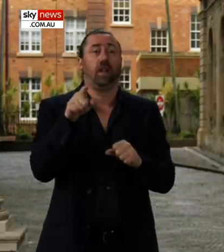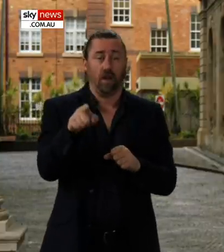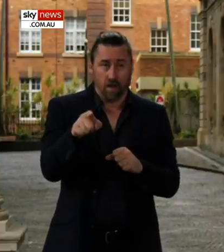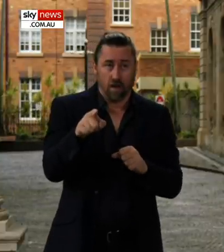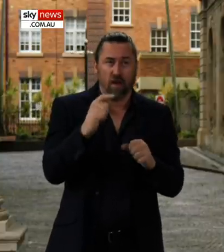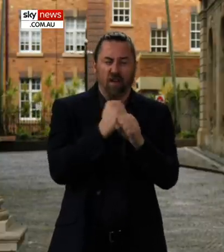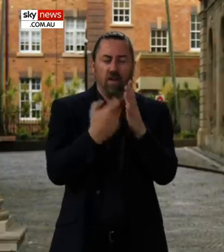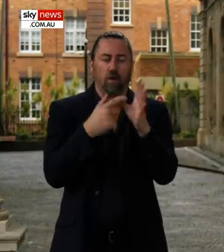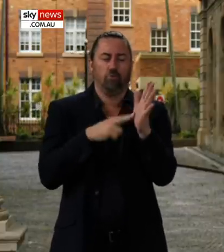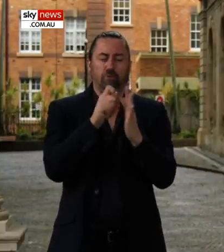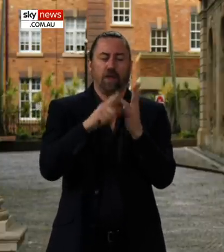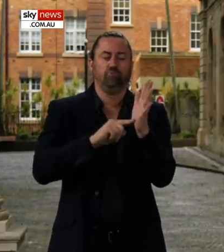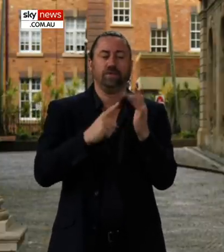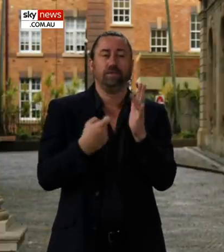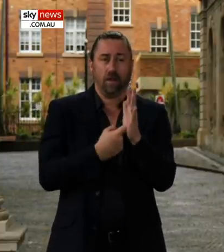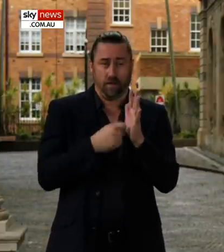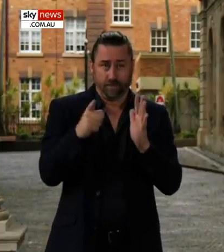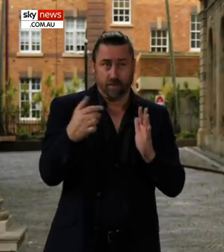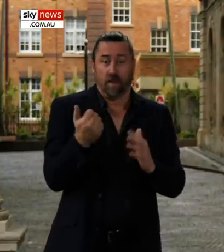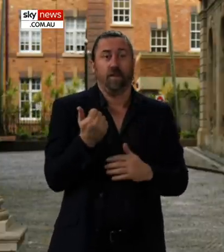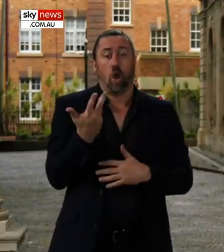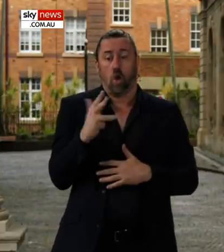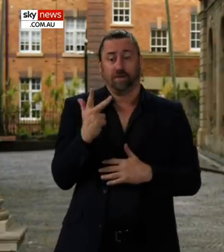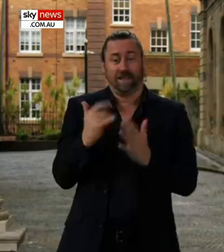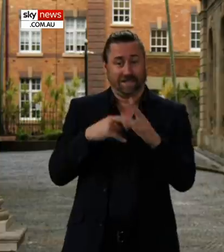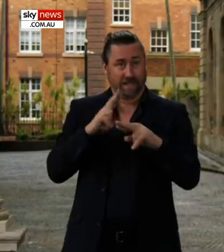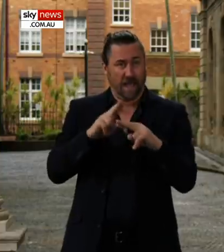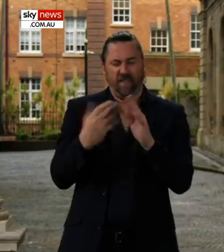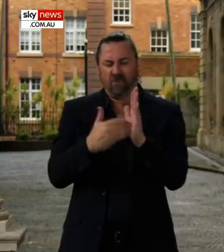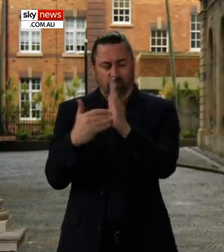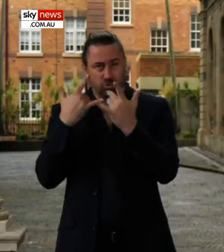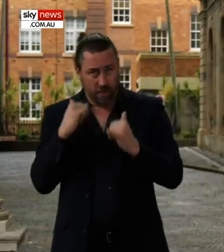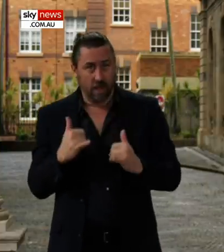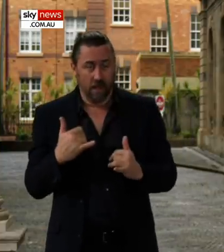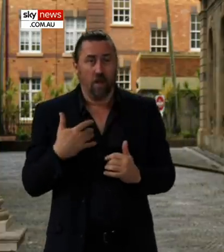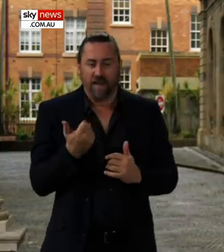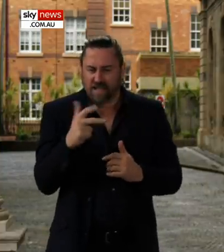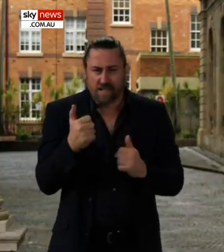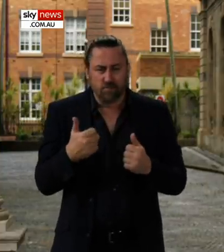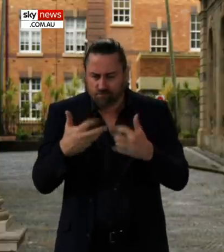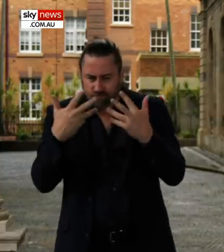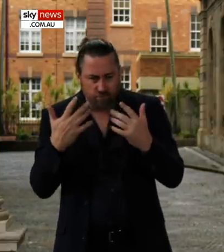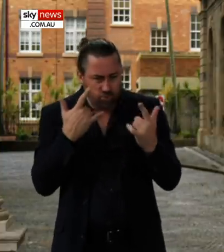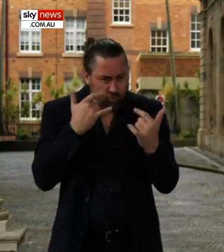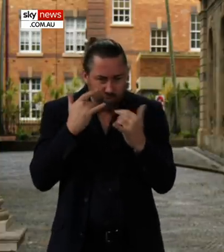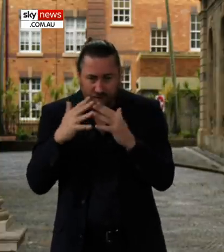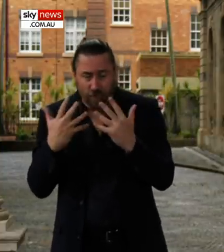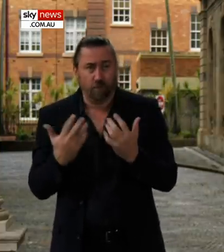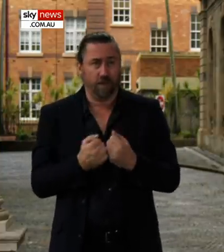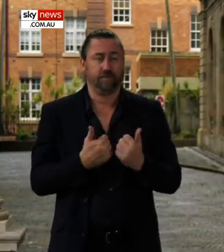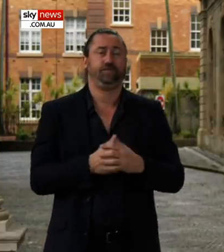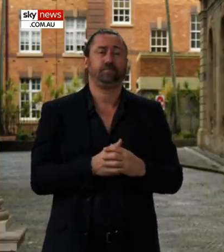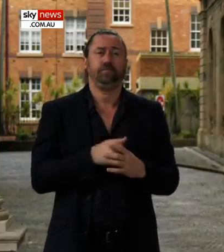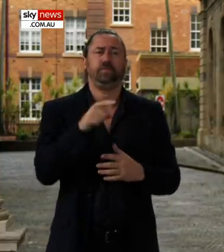so there's another 98, we already have 96 negative results back, which is fantastic. Of the guests that